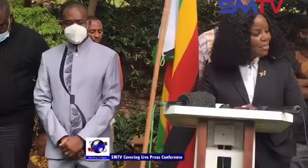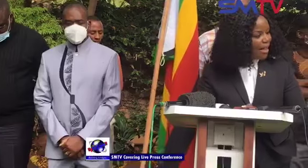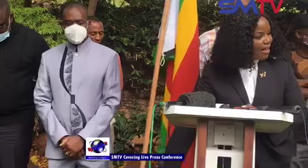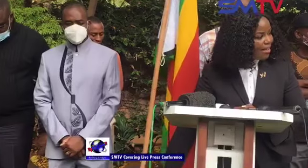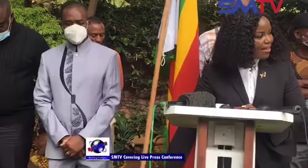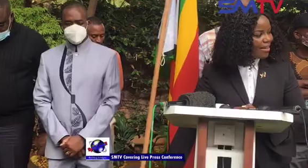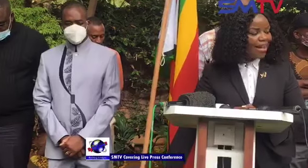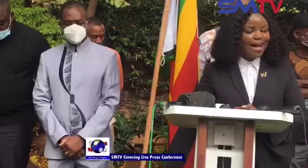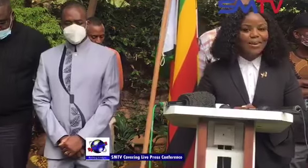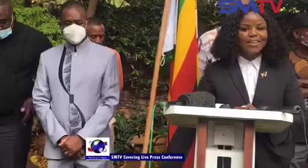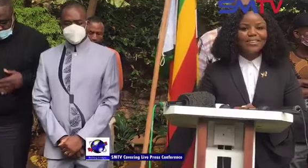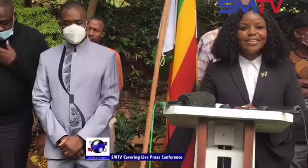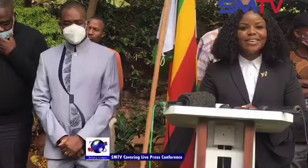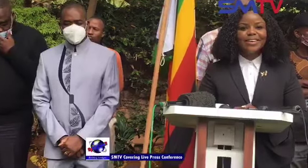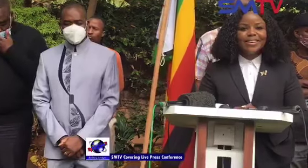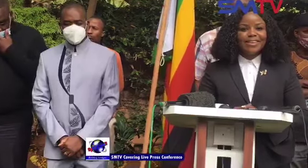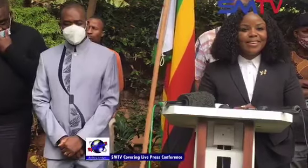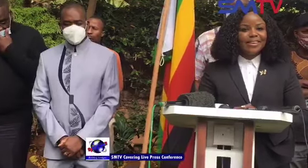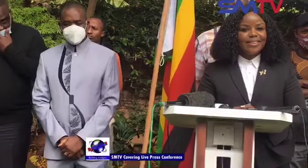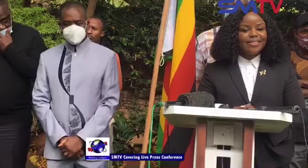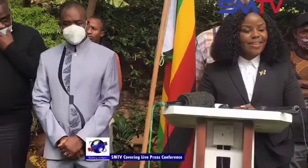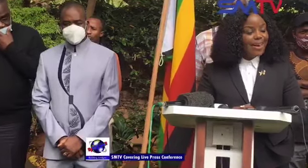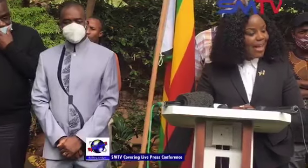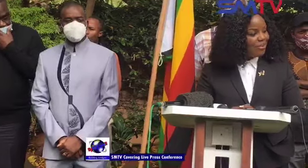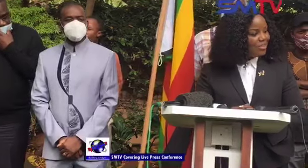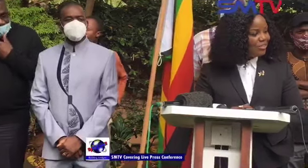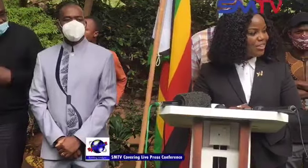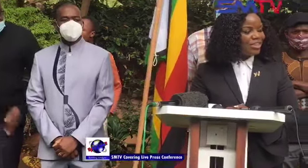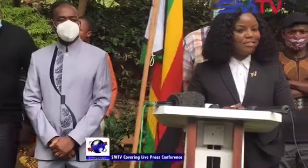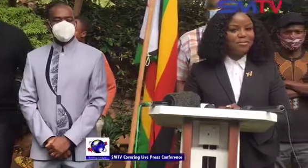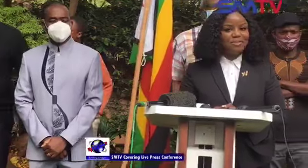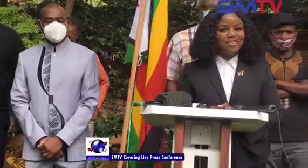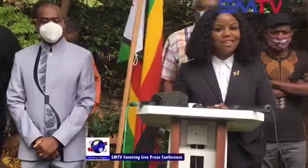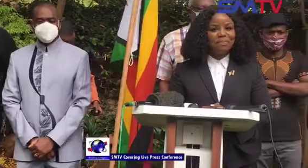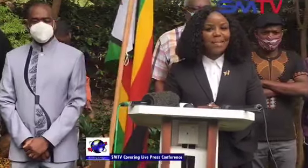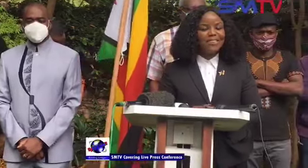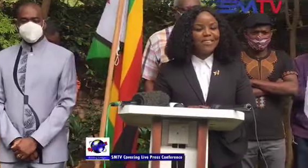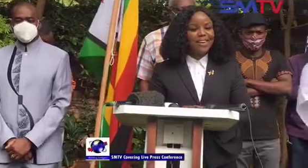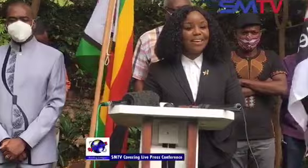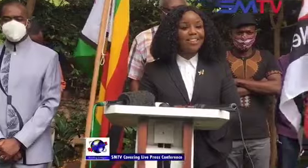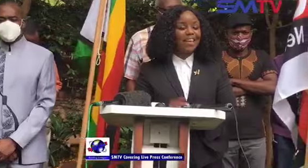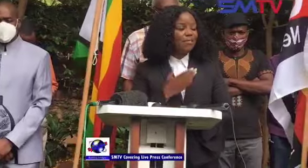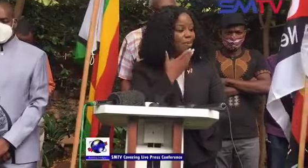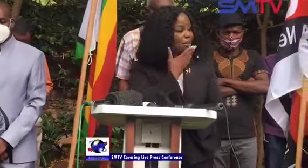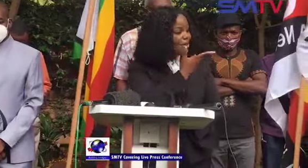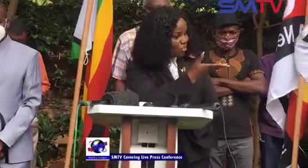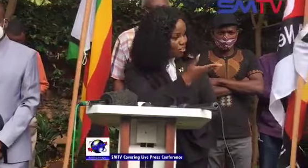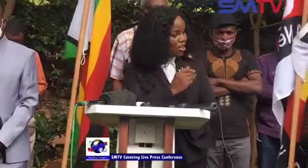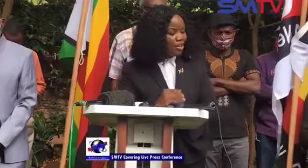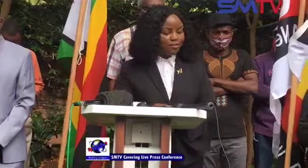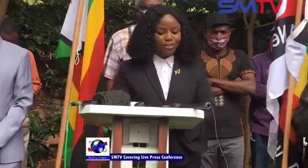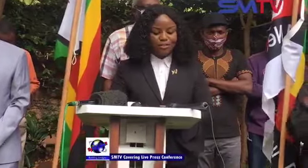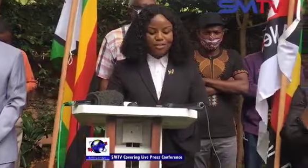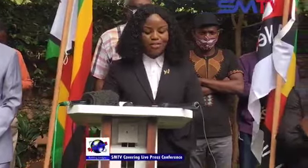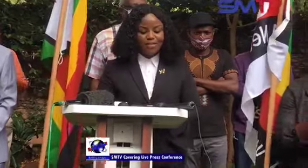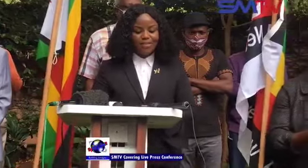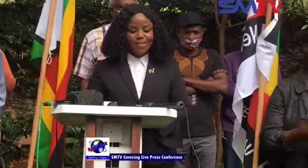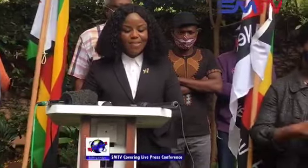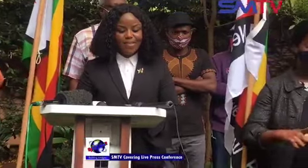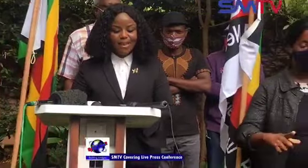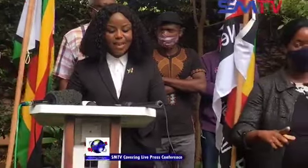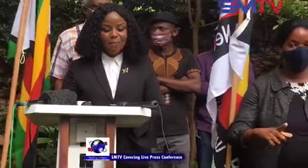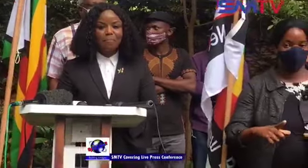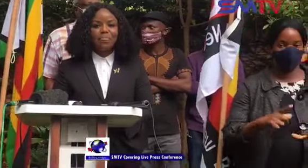like to thank our sign language interpreter, Tenda. Thank you very much for your